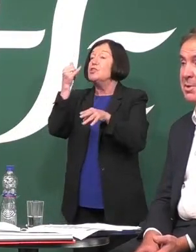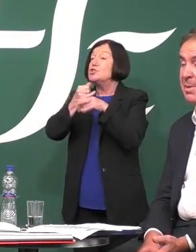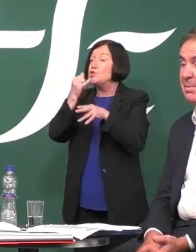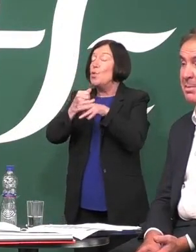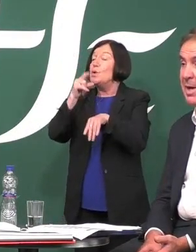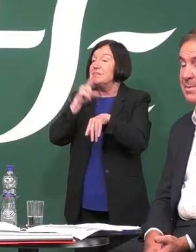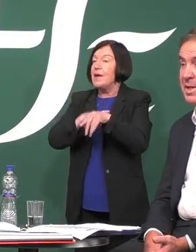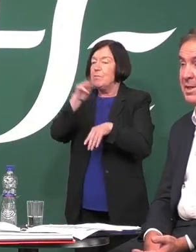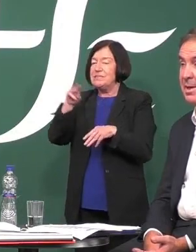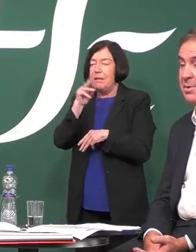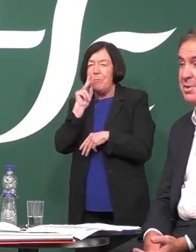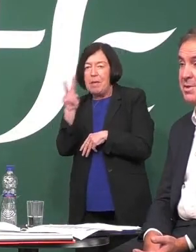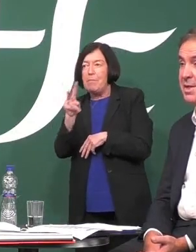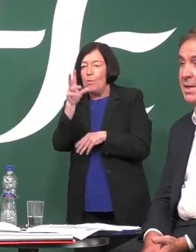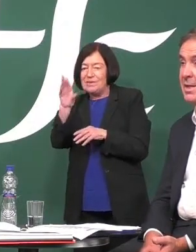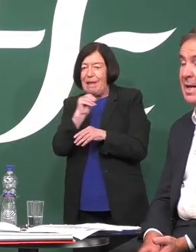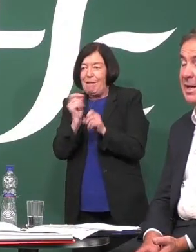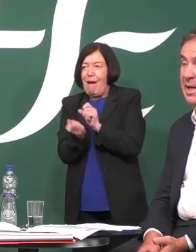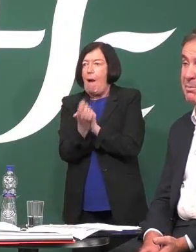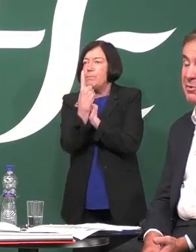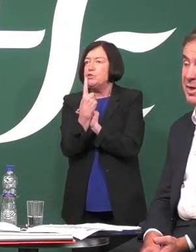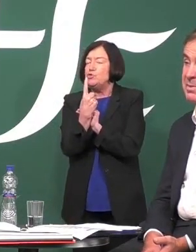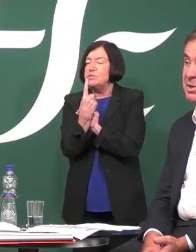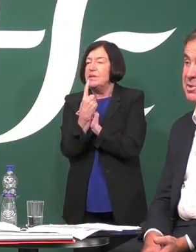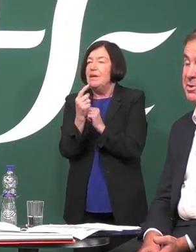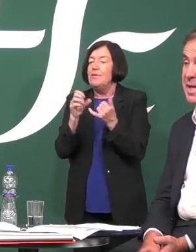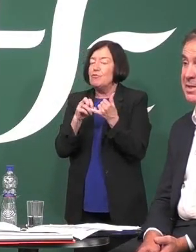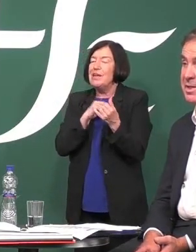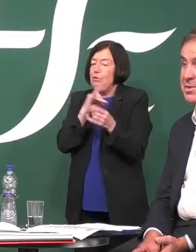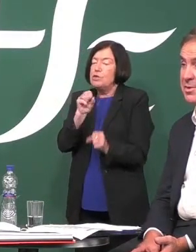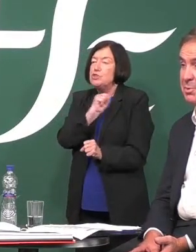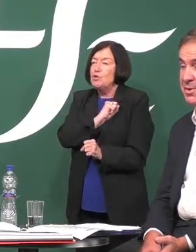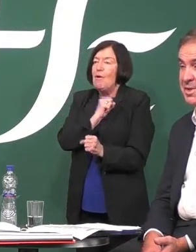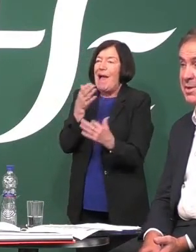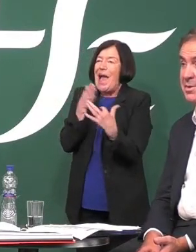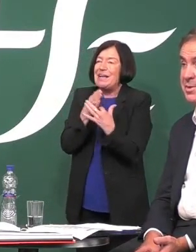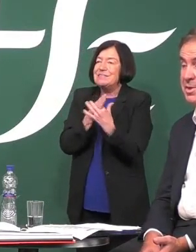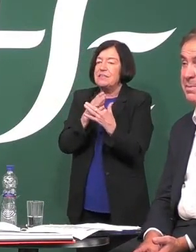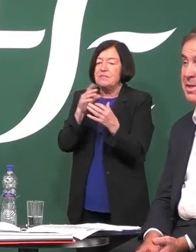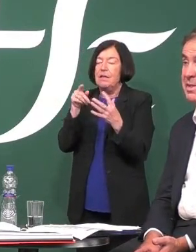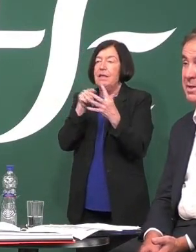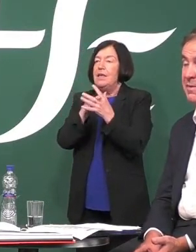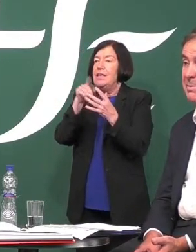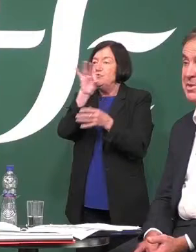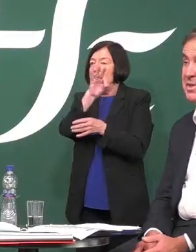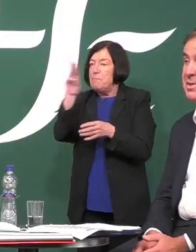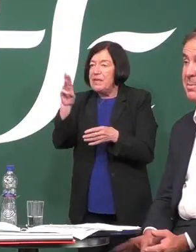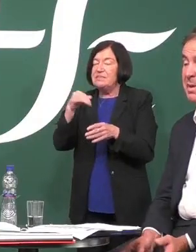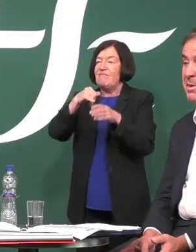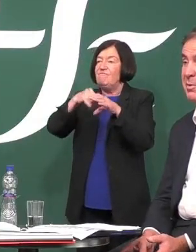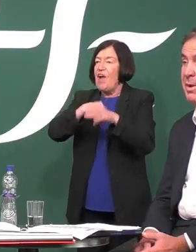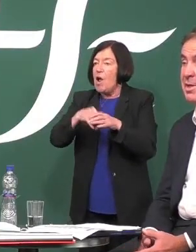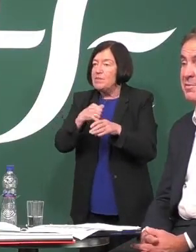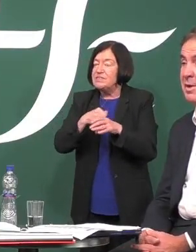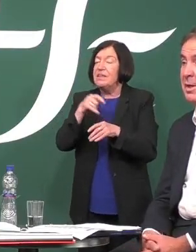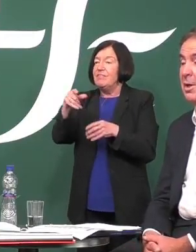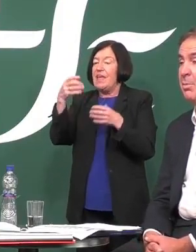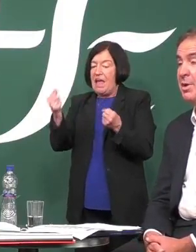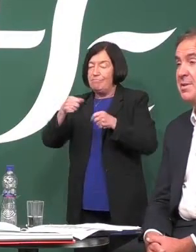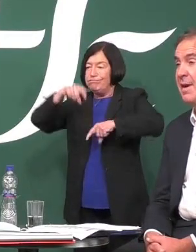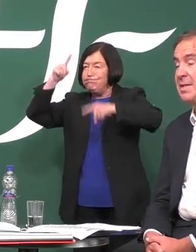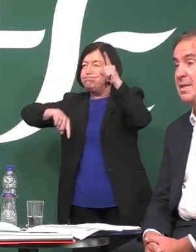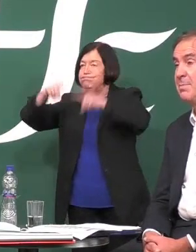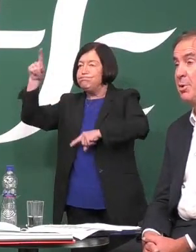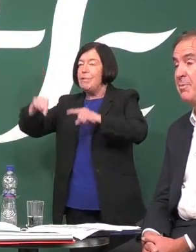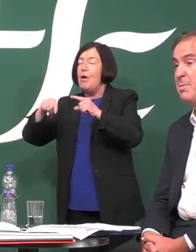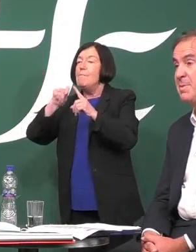well, we'll see whether people perhaps take that opportunity. And again, we've tried to make sure there's access through both the centres, the GPs and the pharmacies, so that people have a range of